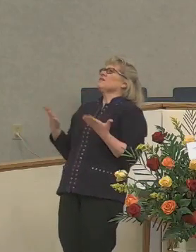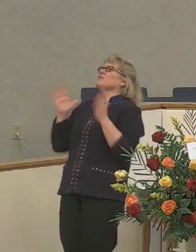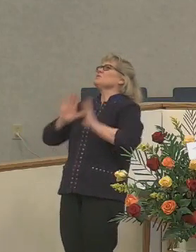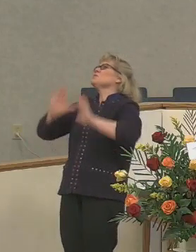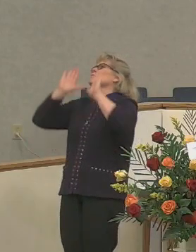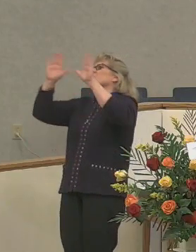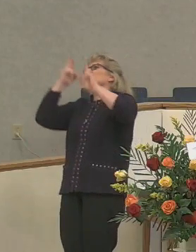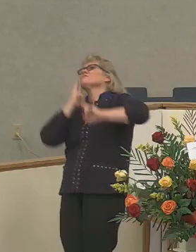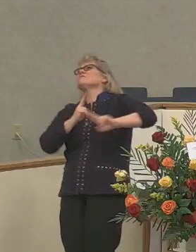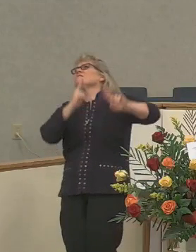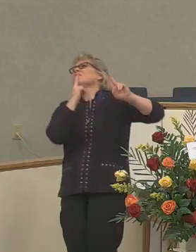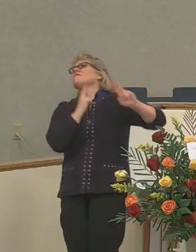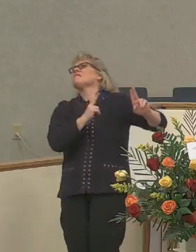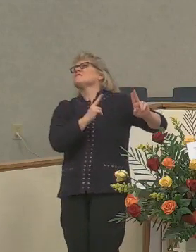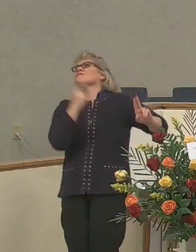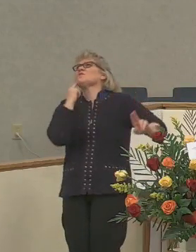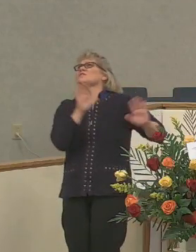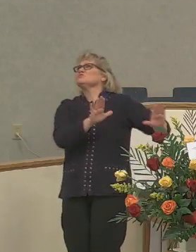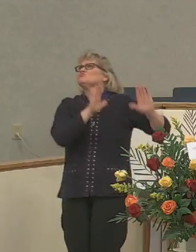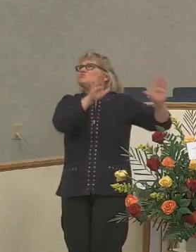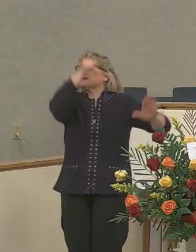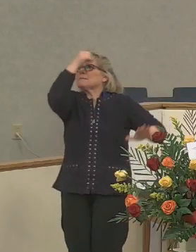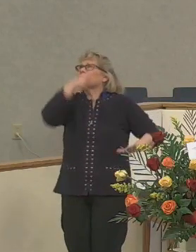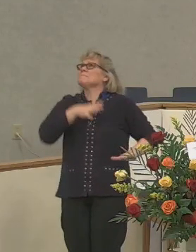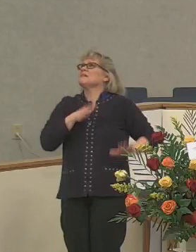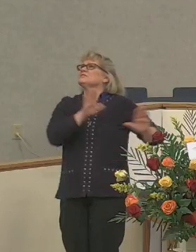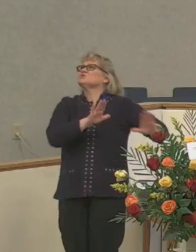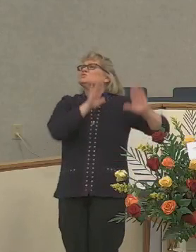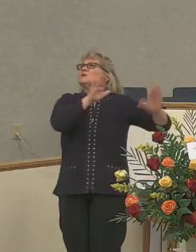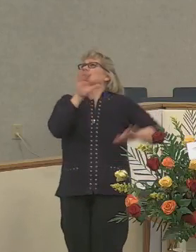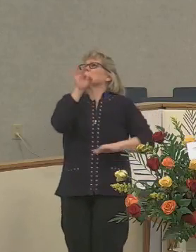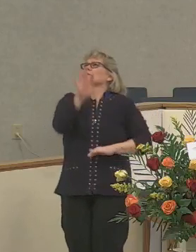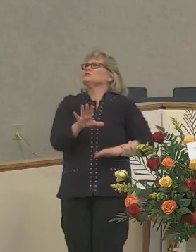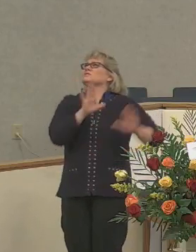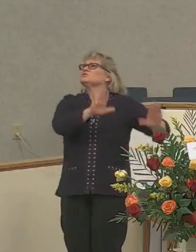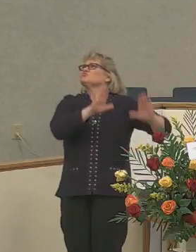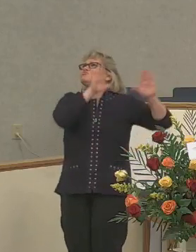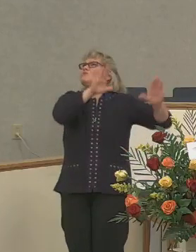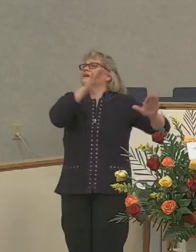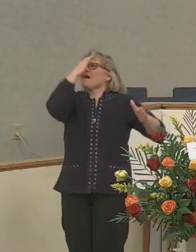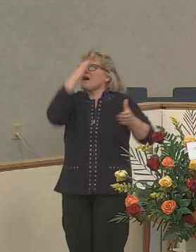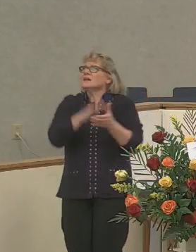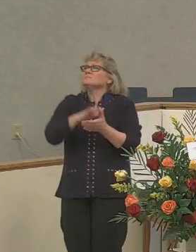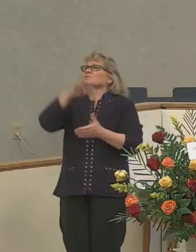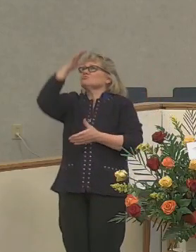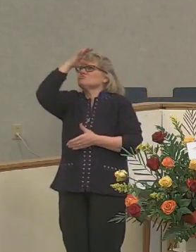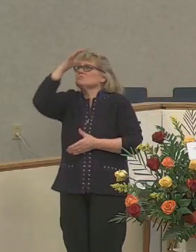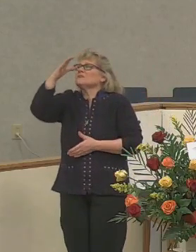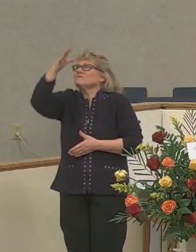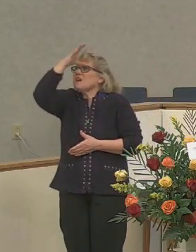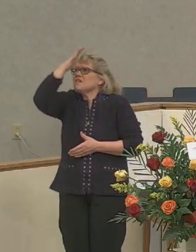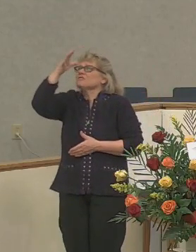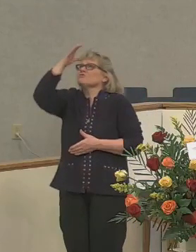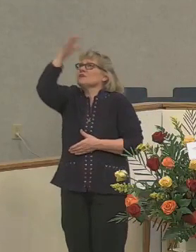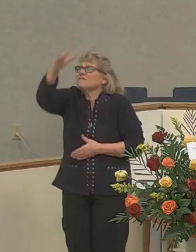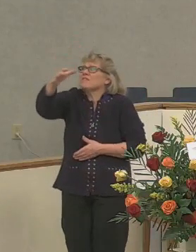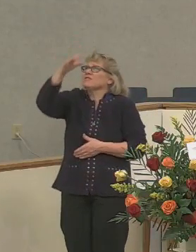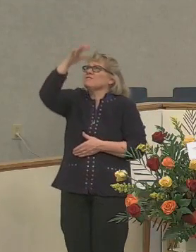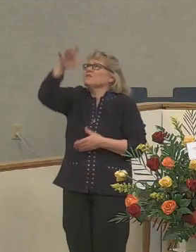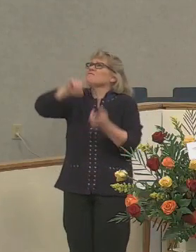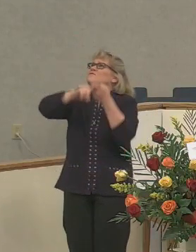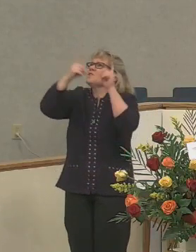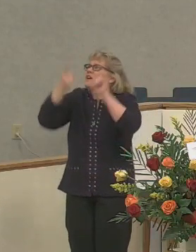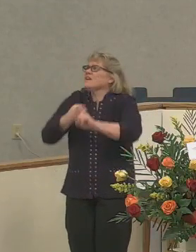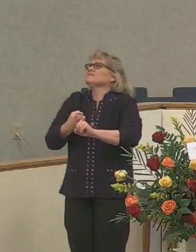wonderful tribute to this great man, this great preacher, this great husband, father, grandfather, great-grandfather,